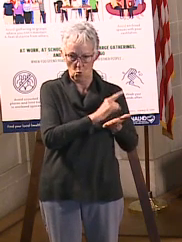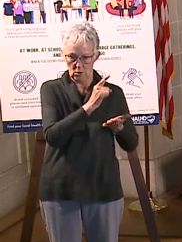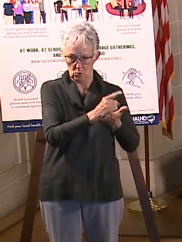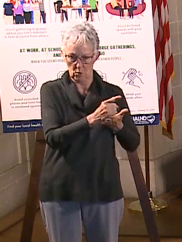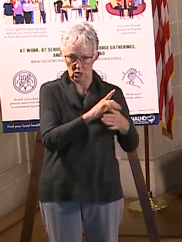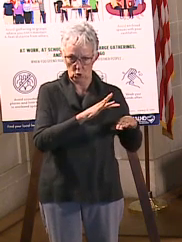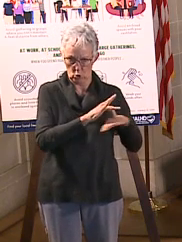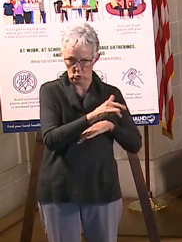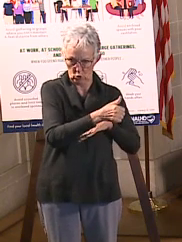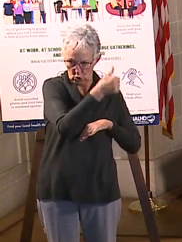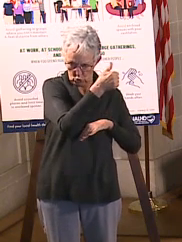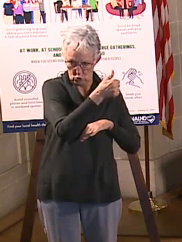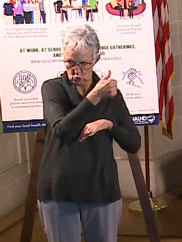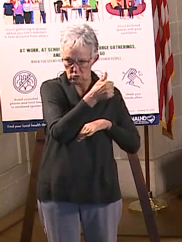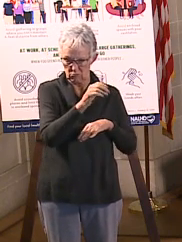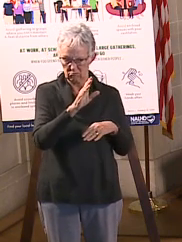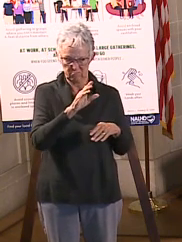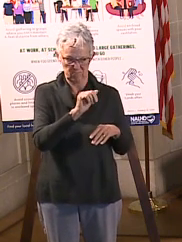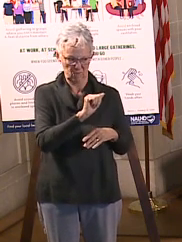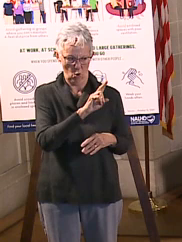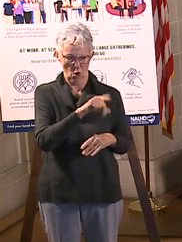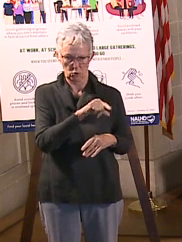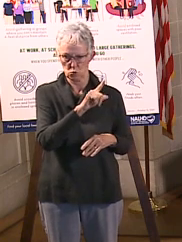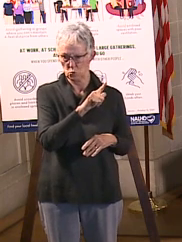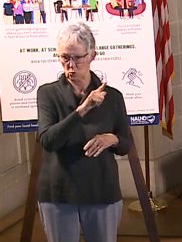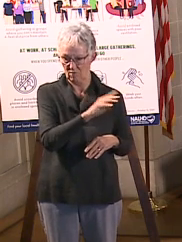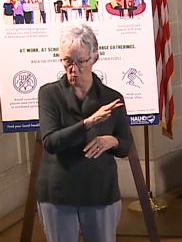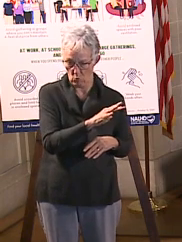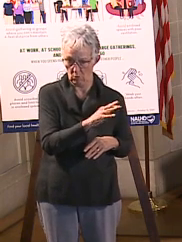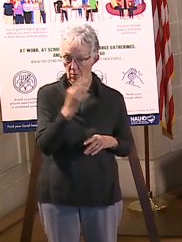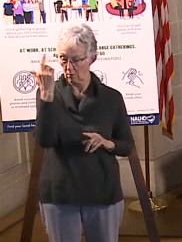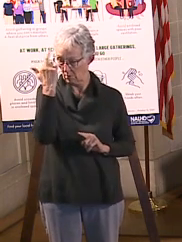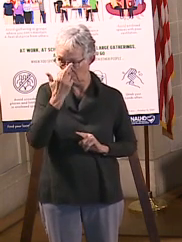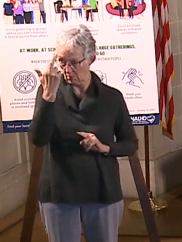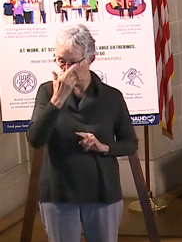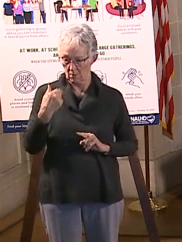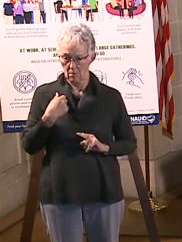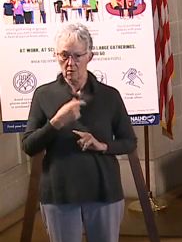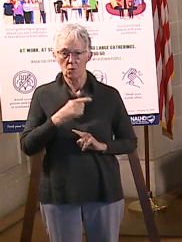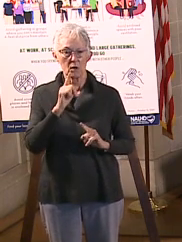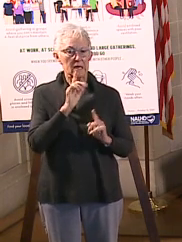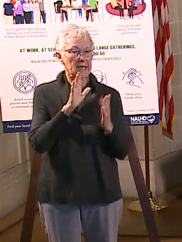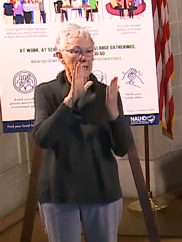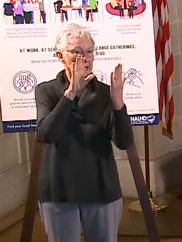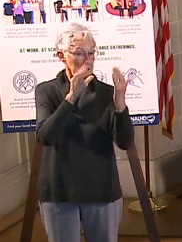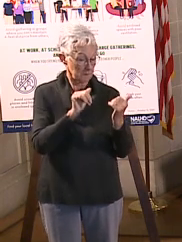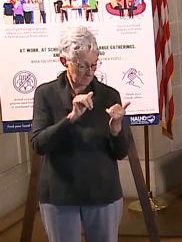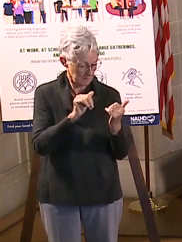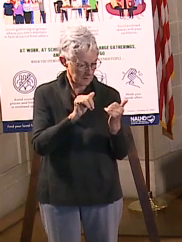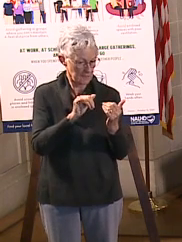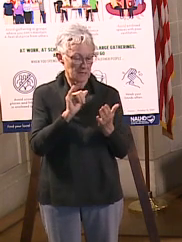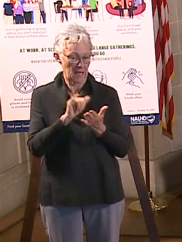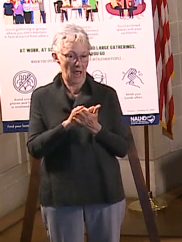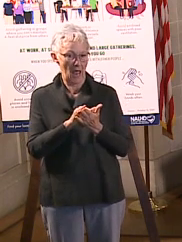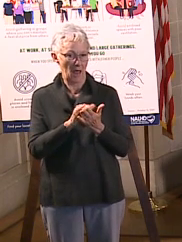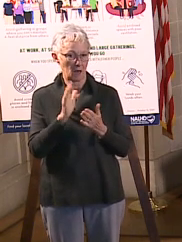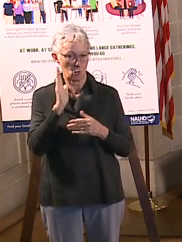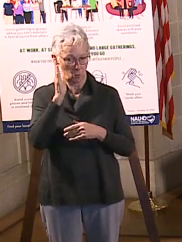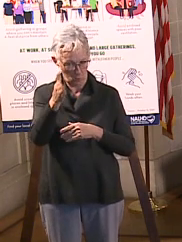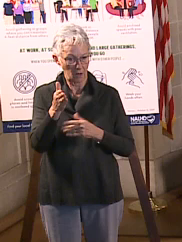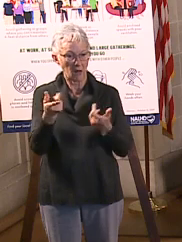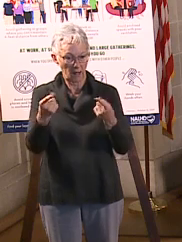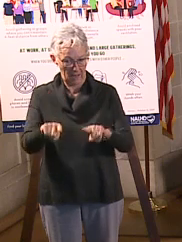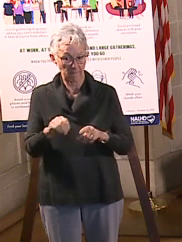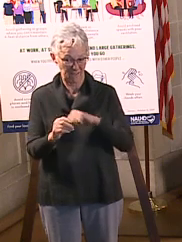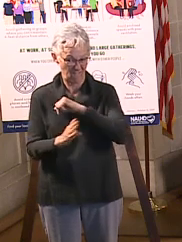in-person education by the 24th of August. But the significance of that, as we anticipated what might have happened here in the fall, which has